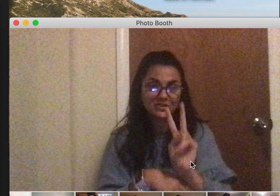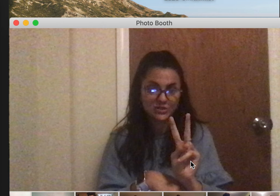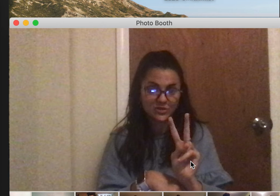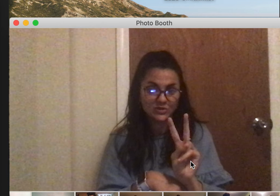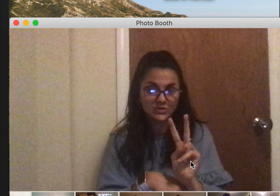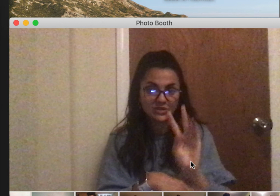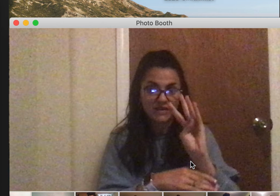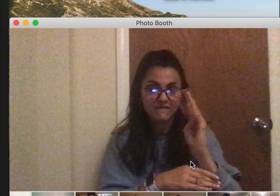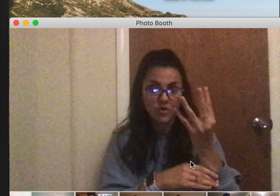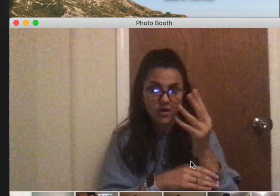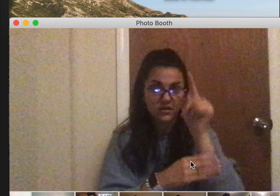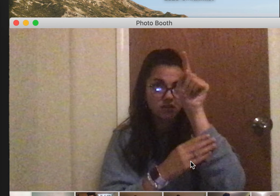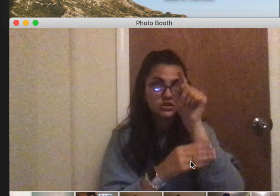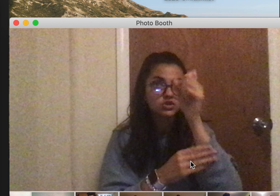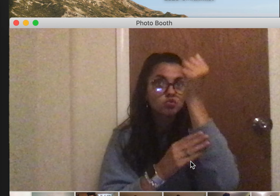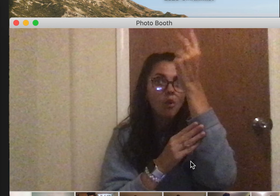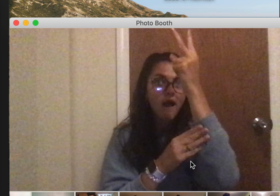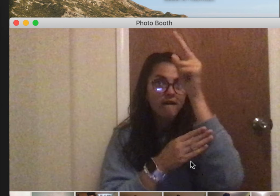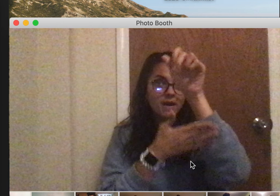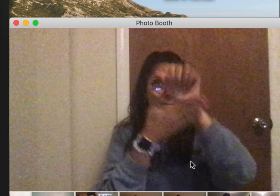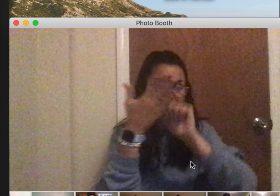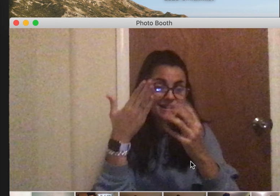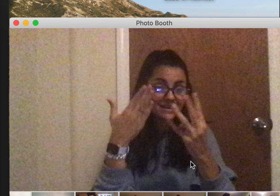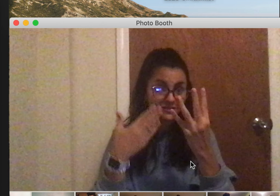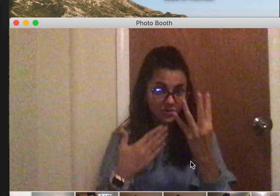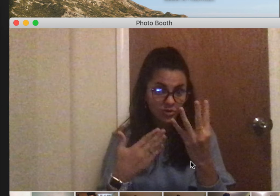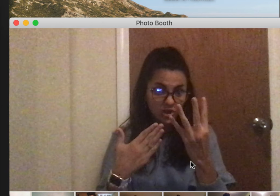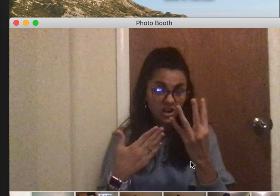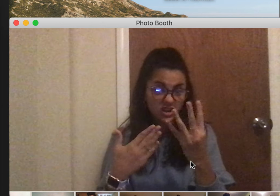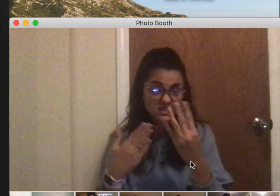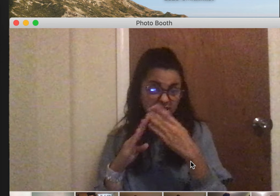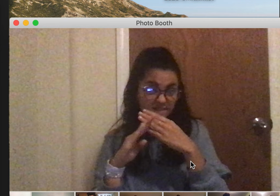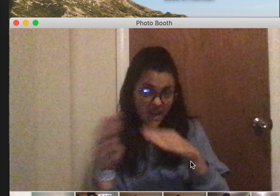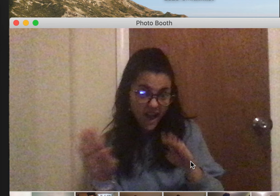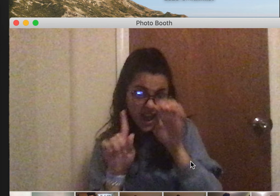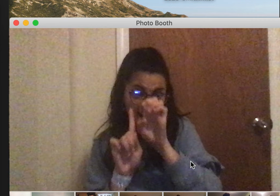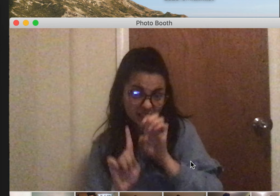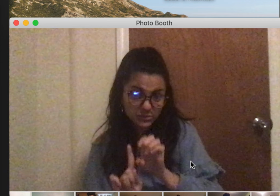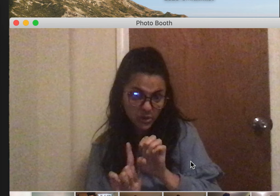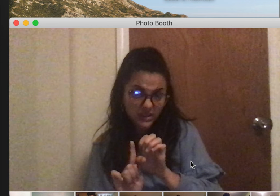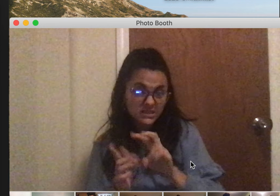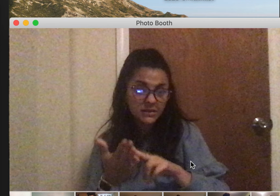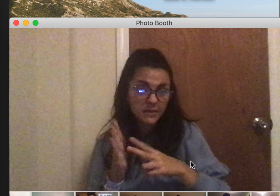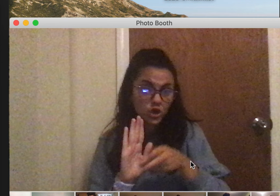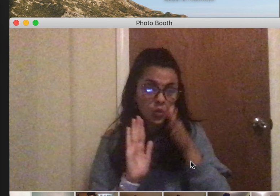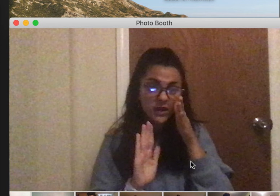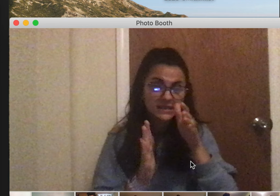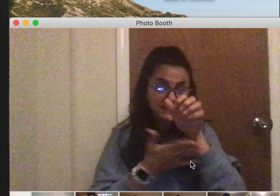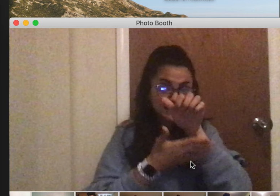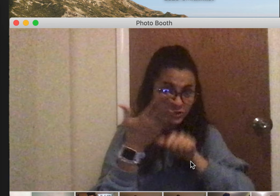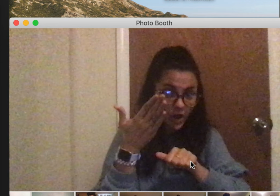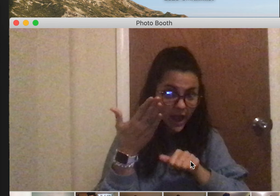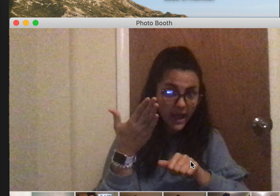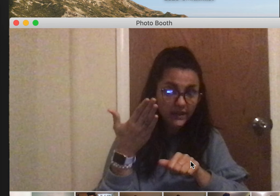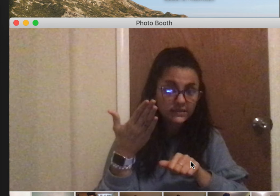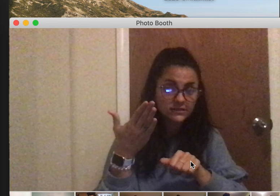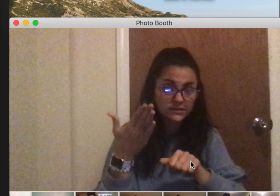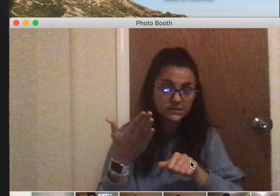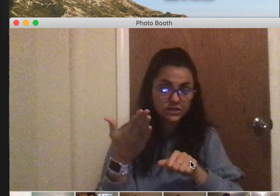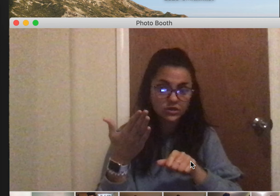the 8th. So you can leave your answer like that, or if you actually put that into your calculator, you should get for your